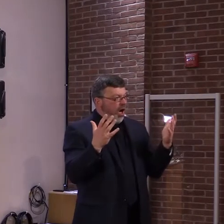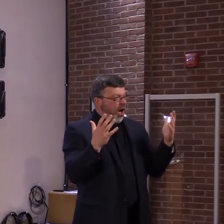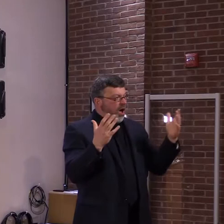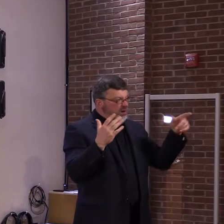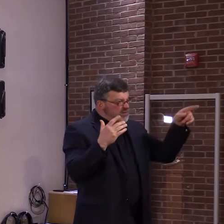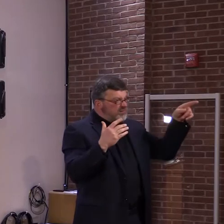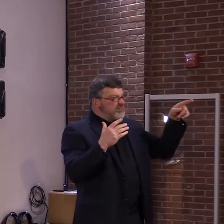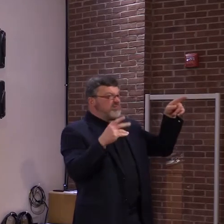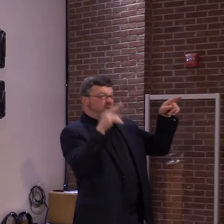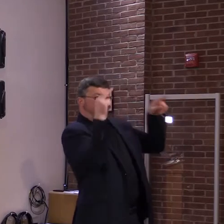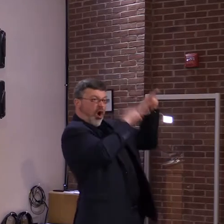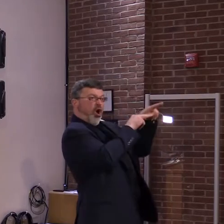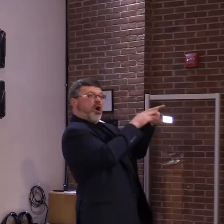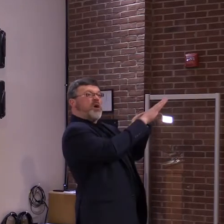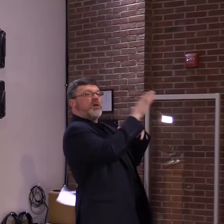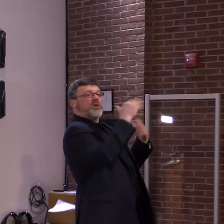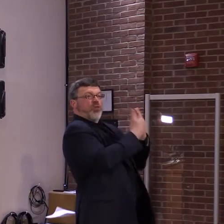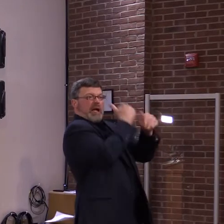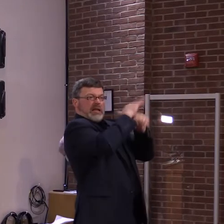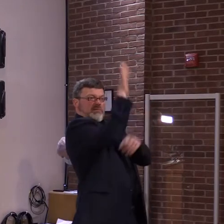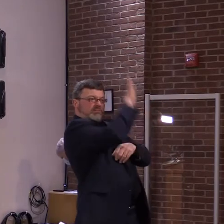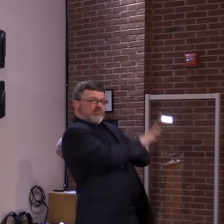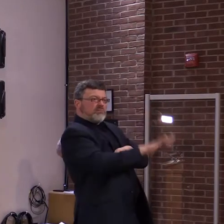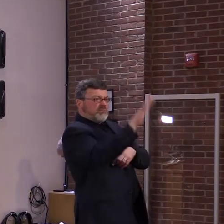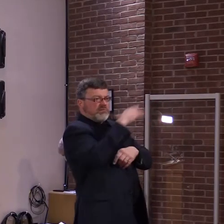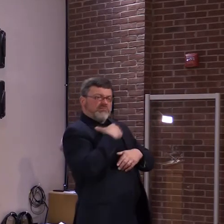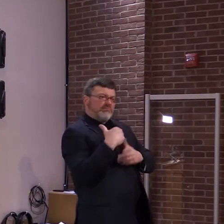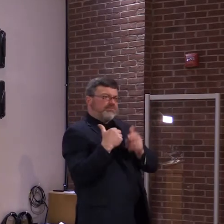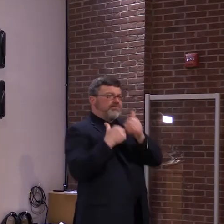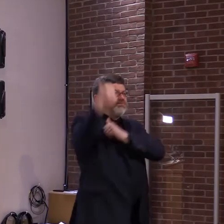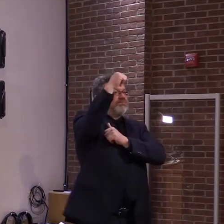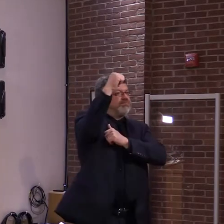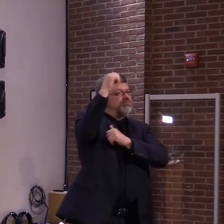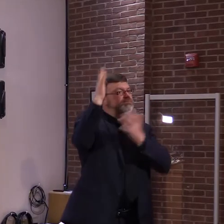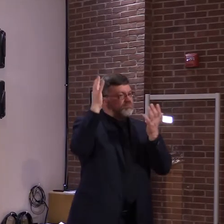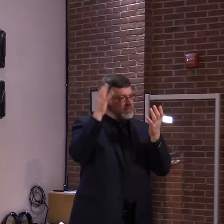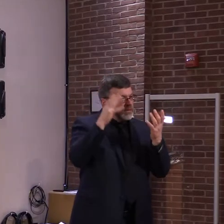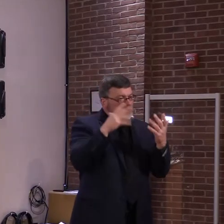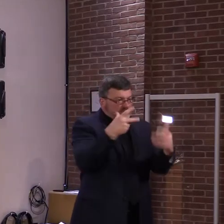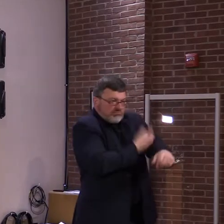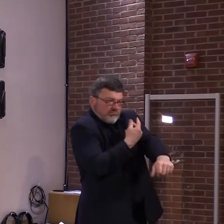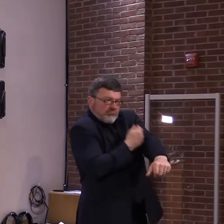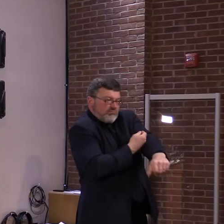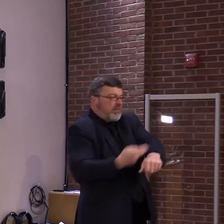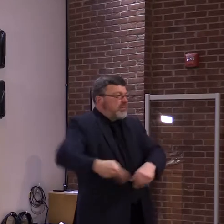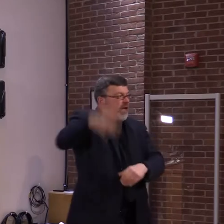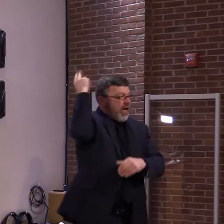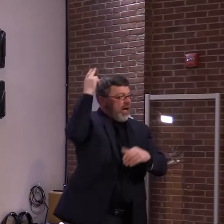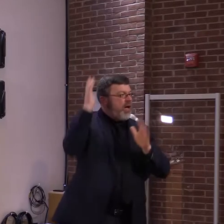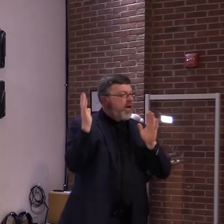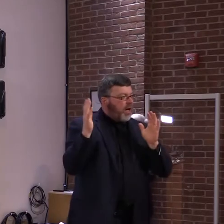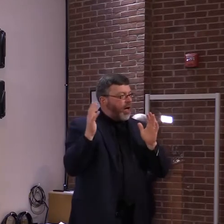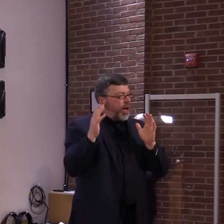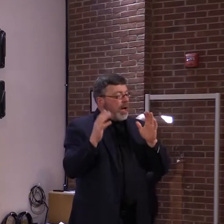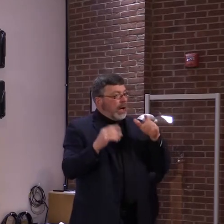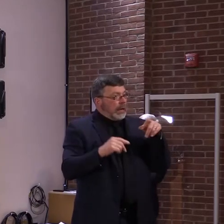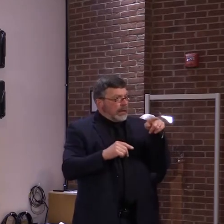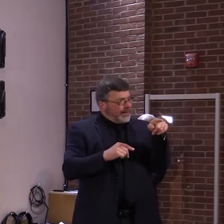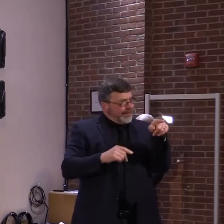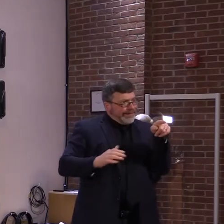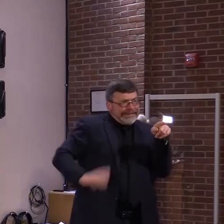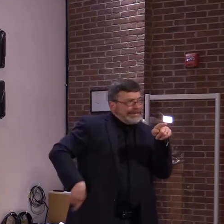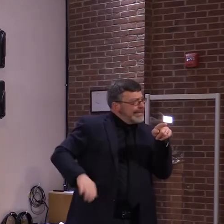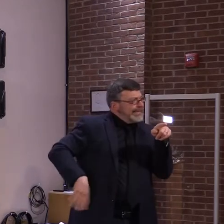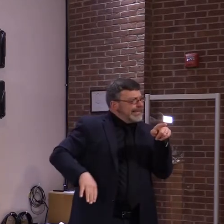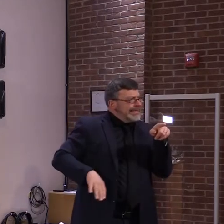For the rest, we know many of you do intend to get vaccinated. So I will again say, your shot is ready and